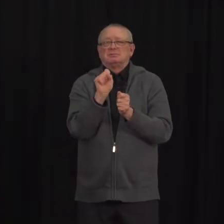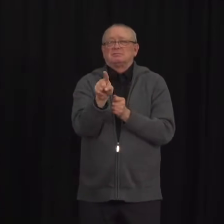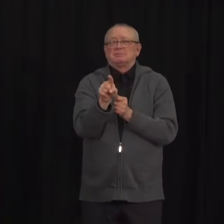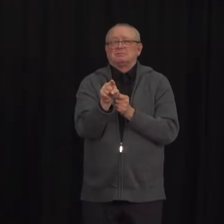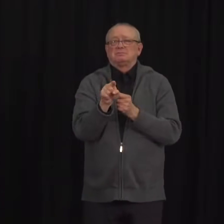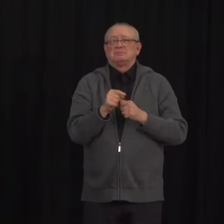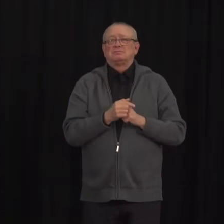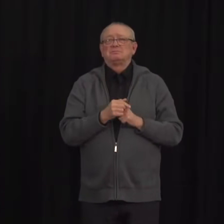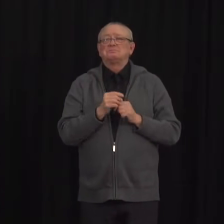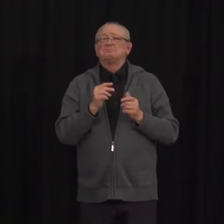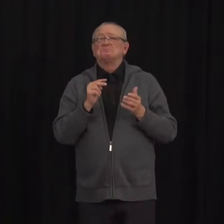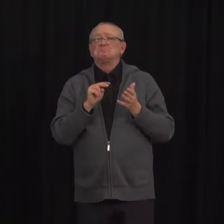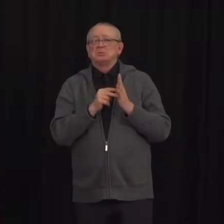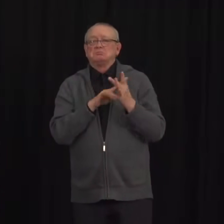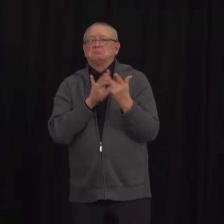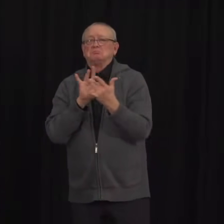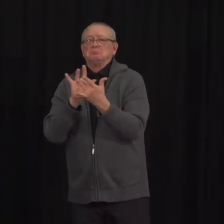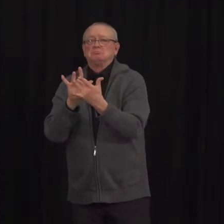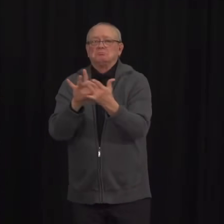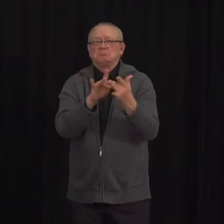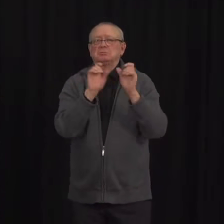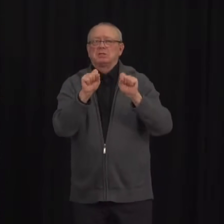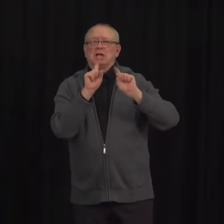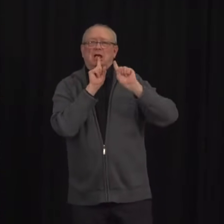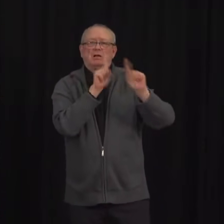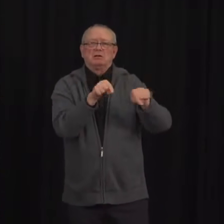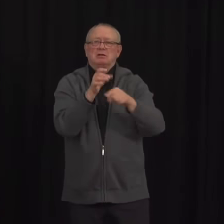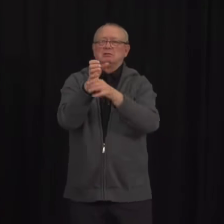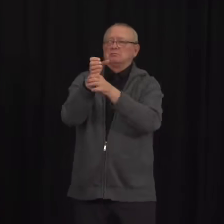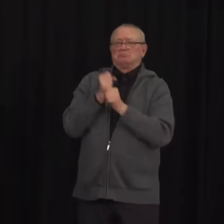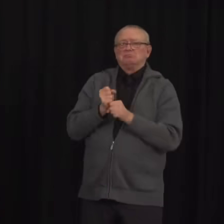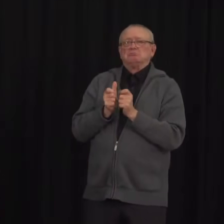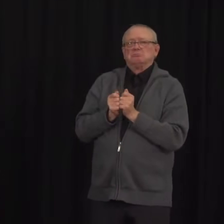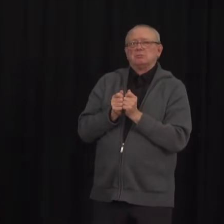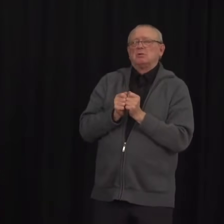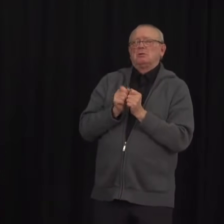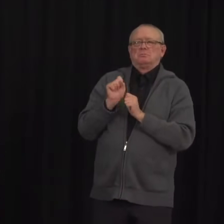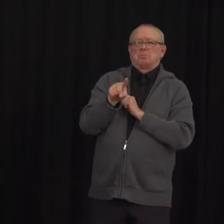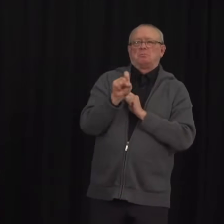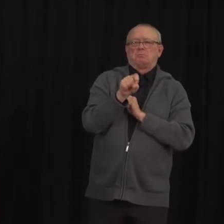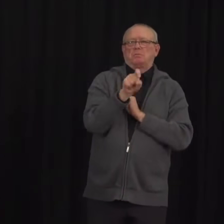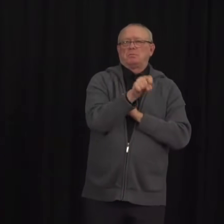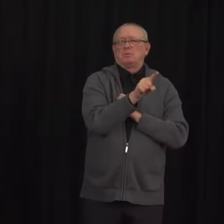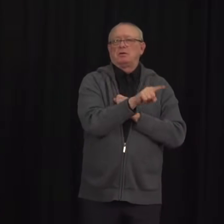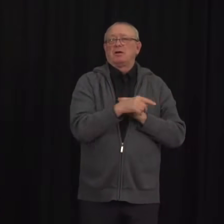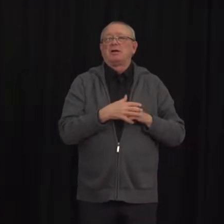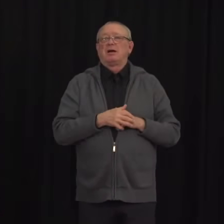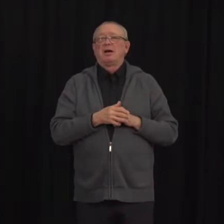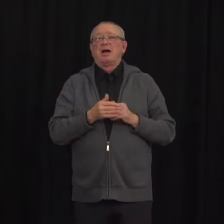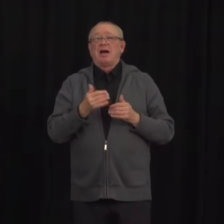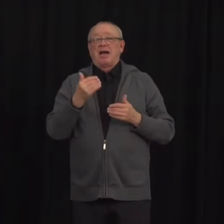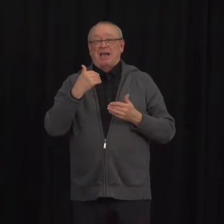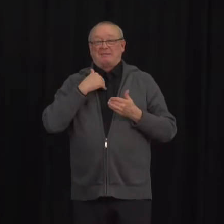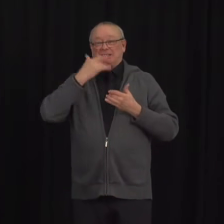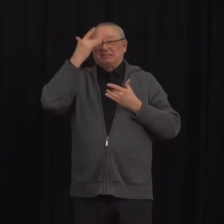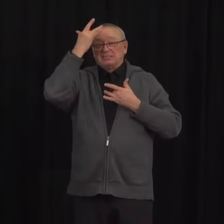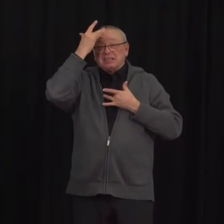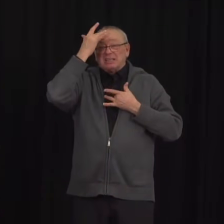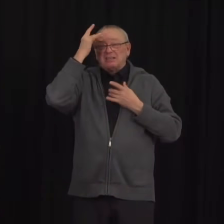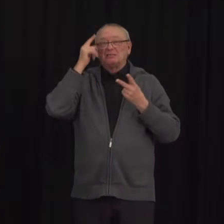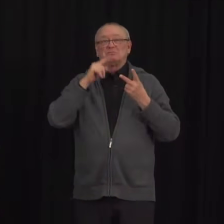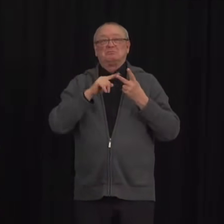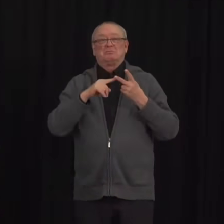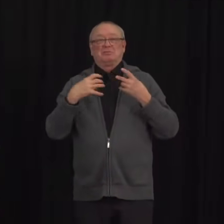is the need for contacts to respond to AHS to let the team know if they are symptomatic, a healthcare worker,